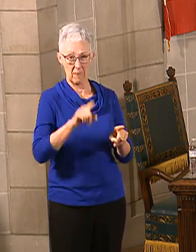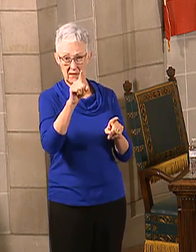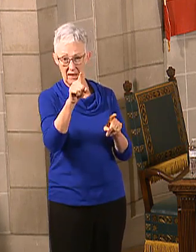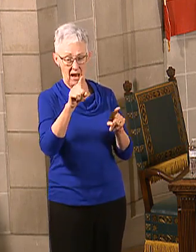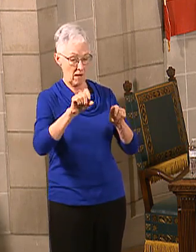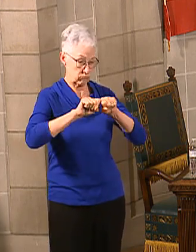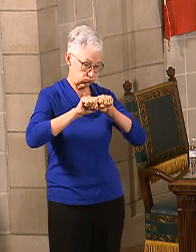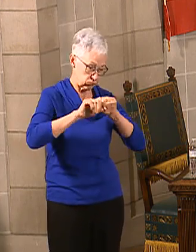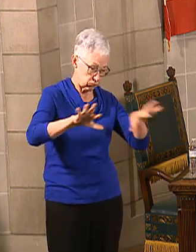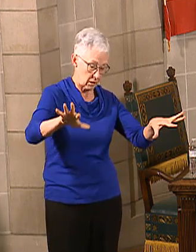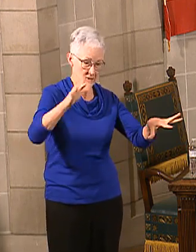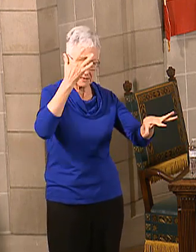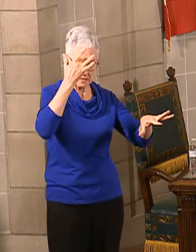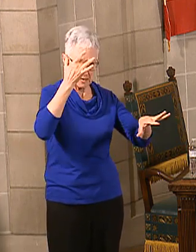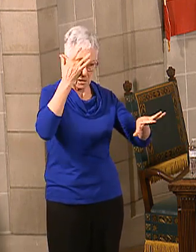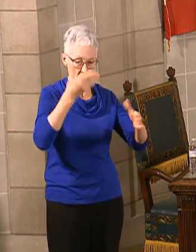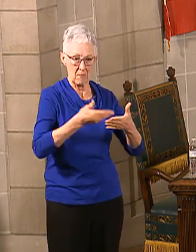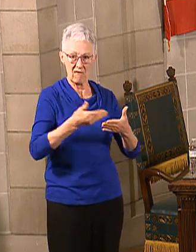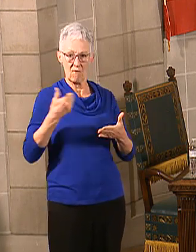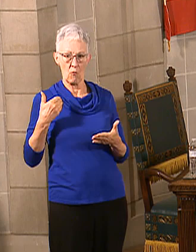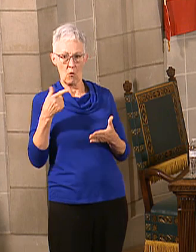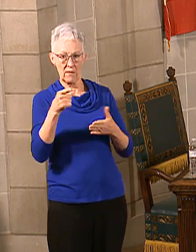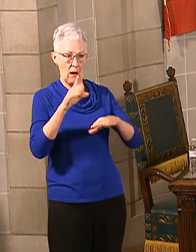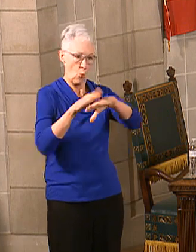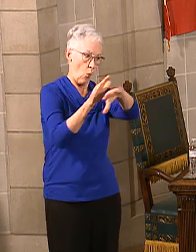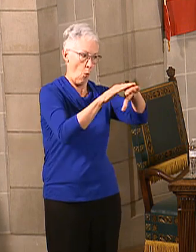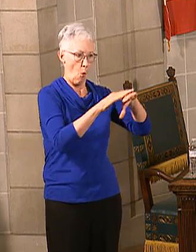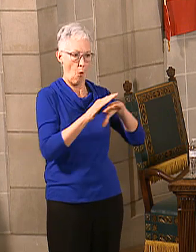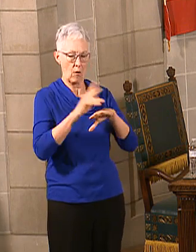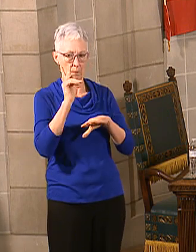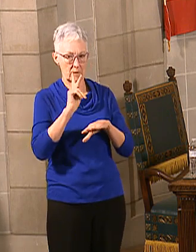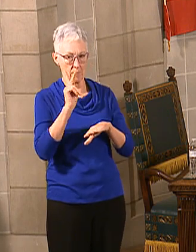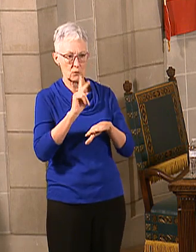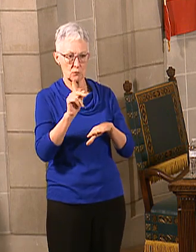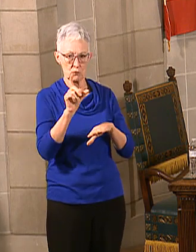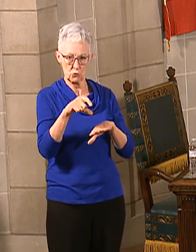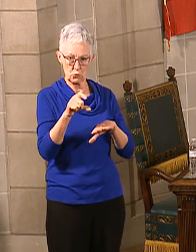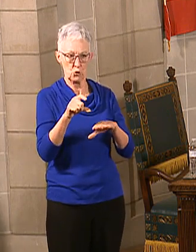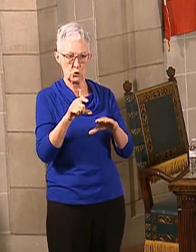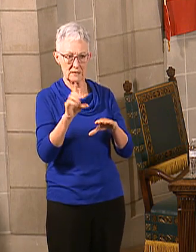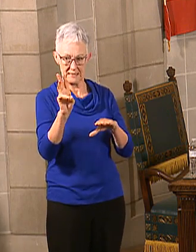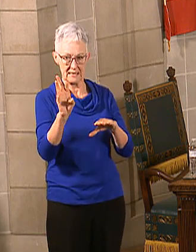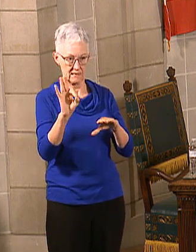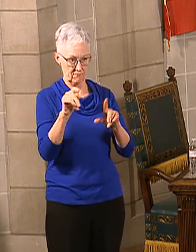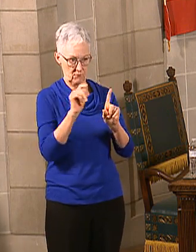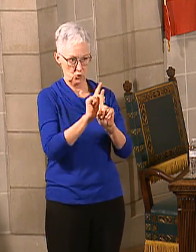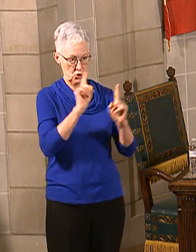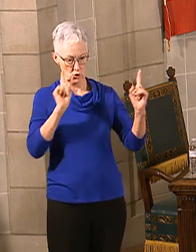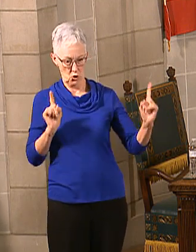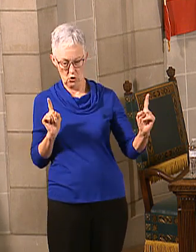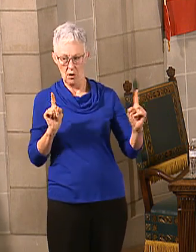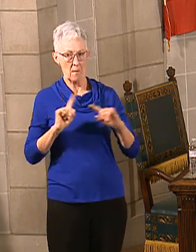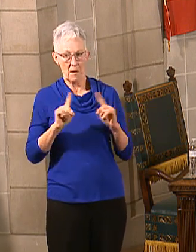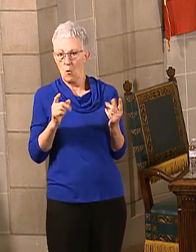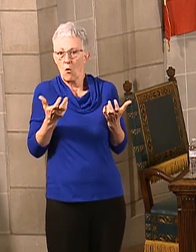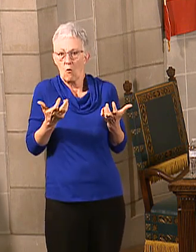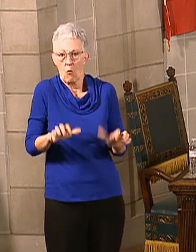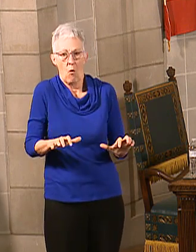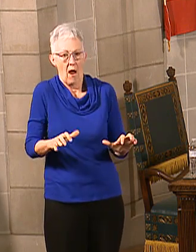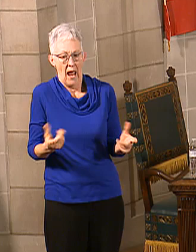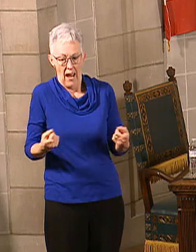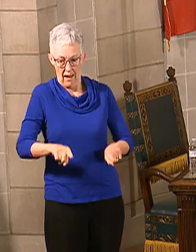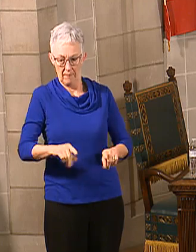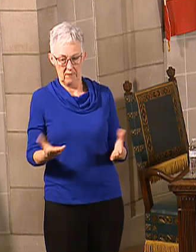and now they've got a lot of issues in New York. We want to make sure that does not happen here. The whole goal through all of our social